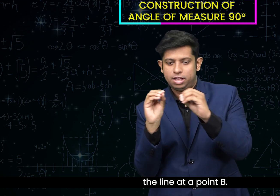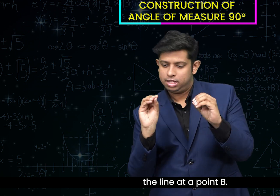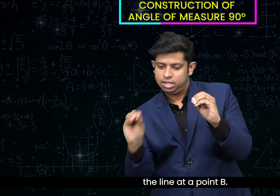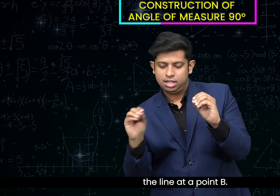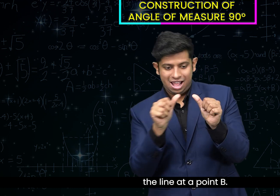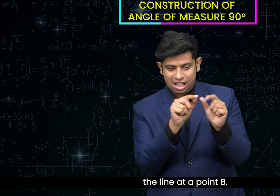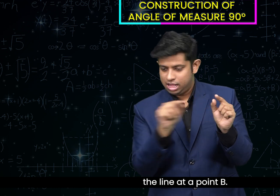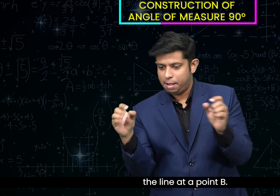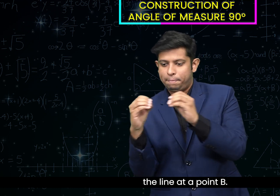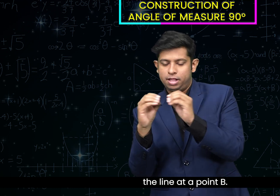B.